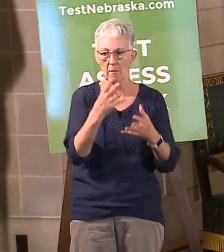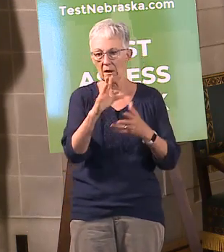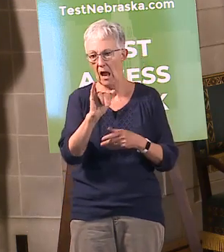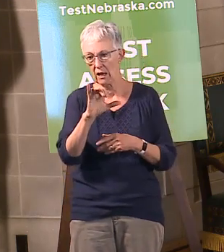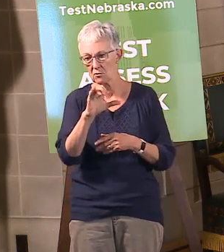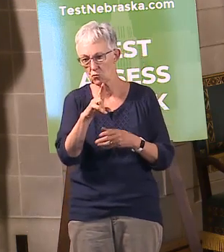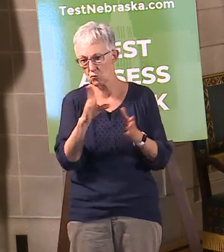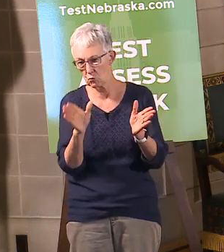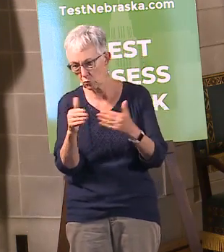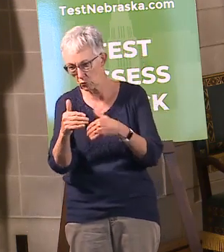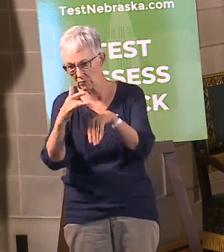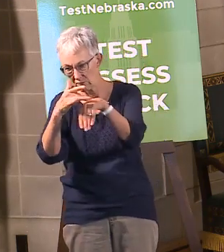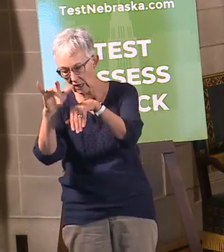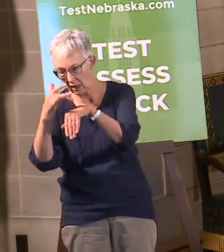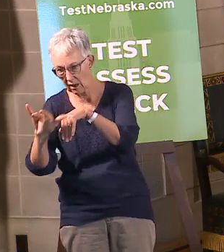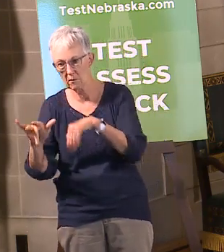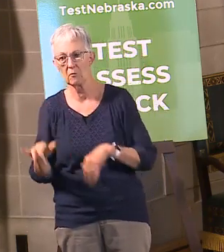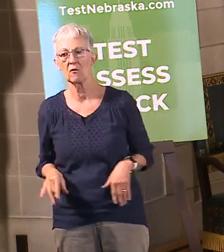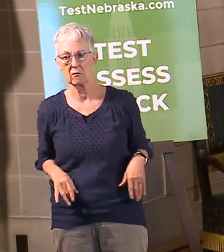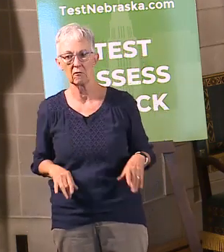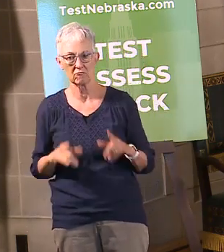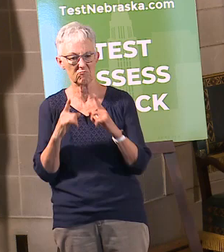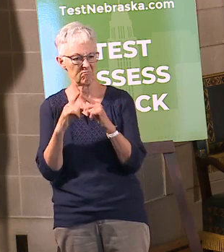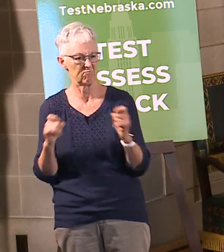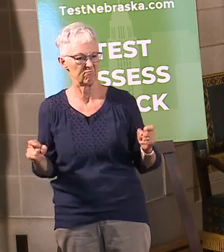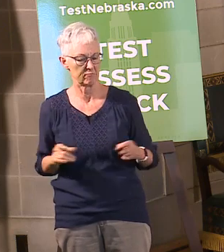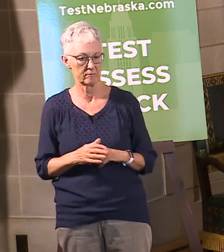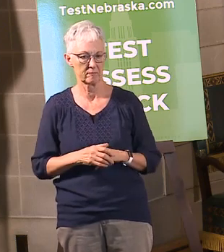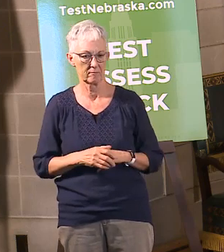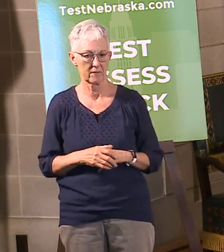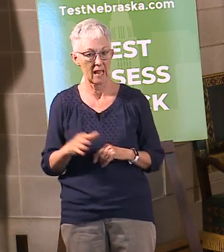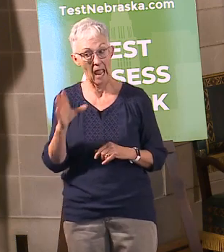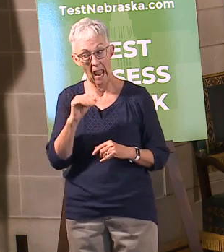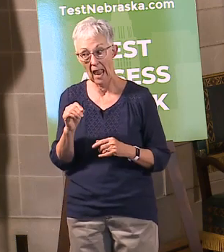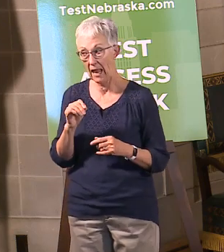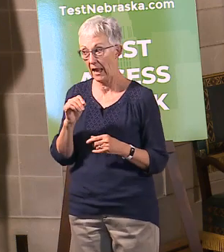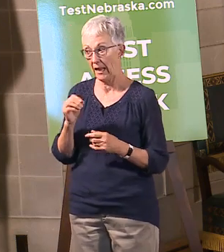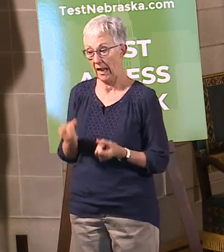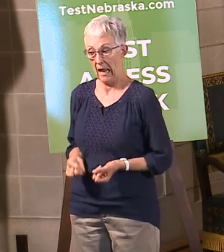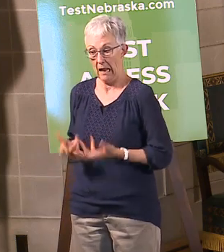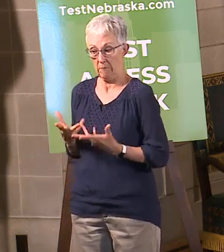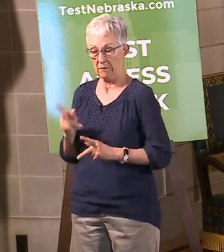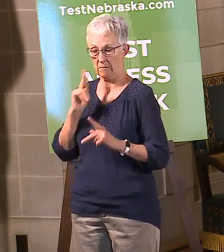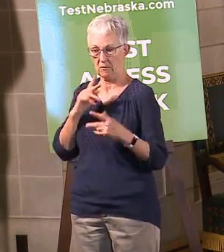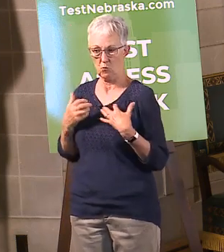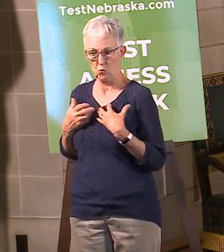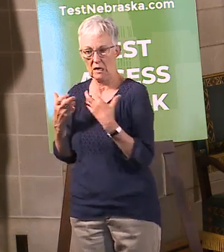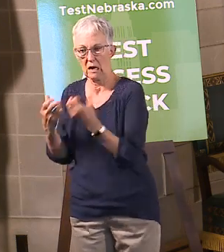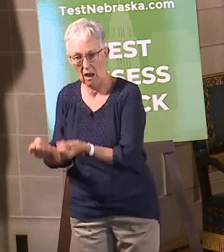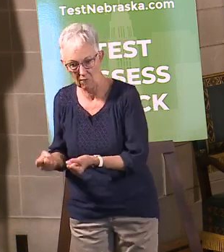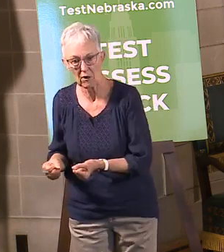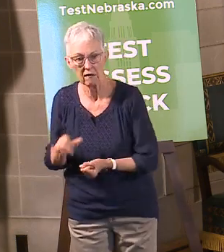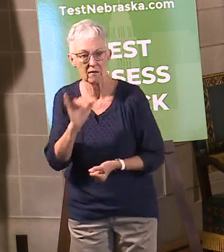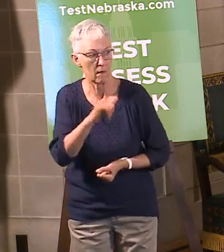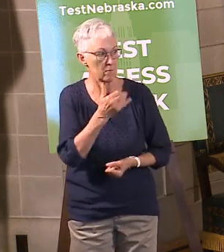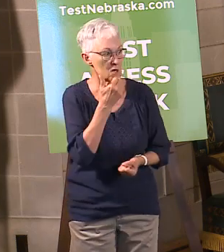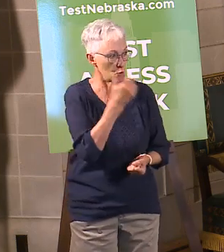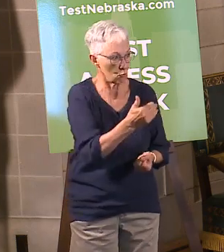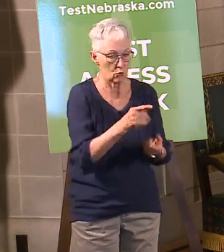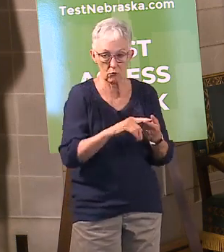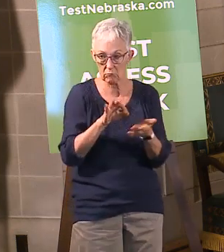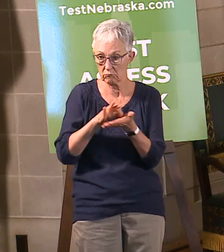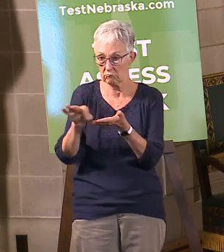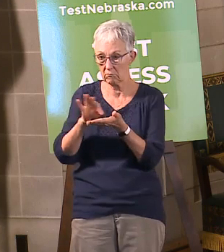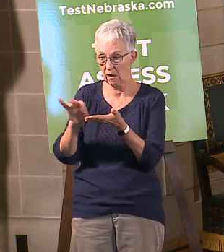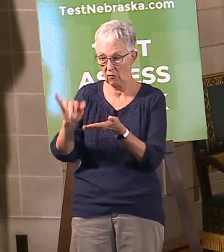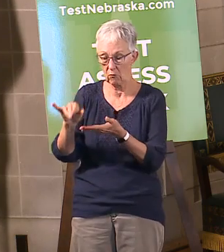well. And again, recoveries, again, great thing to track. Don't disagree. Again, it's really the public health departments